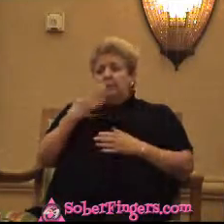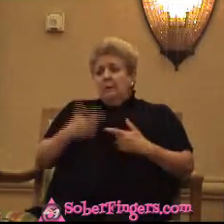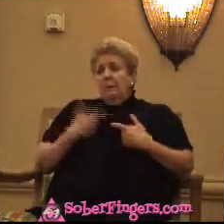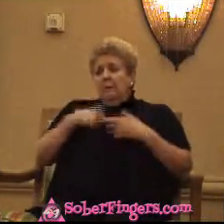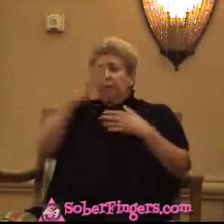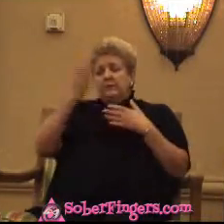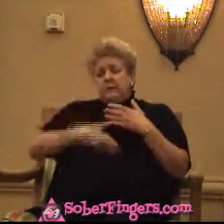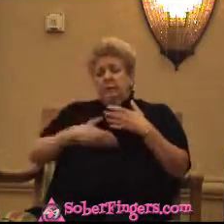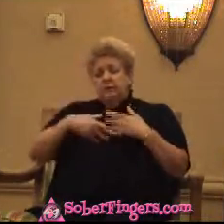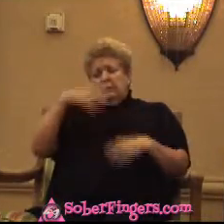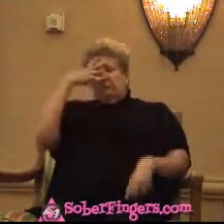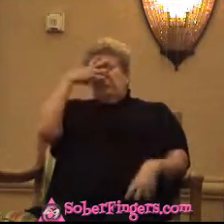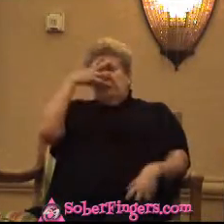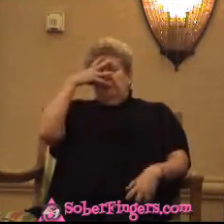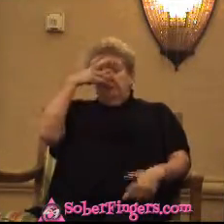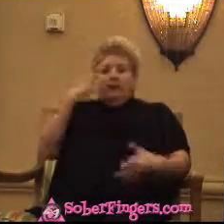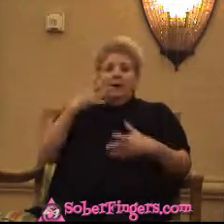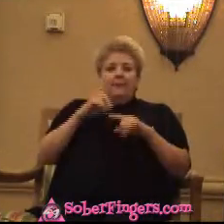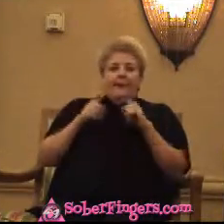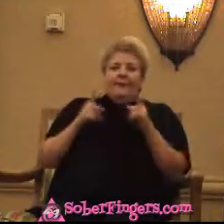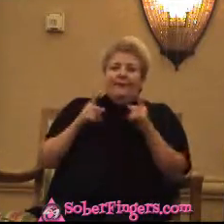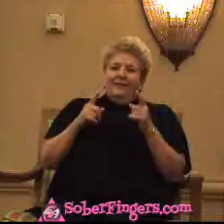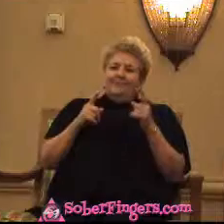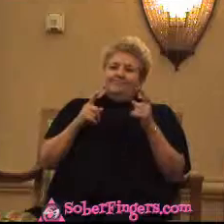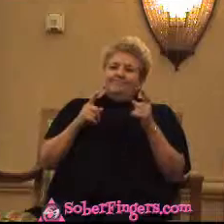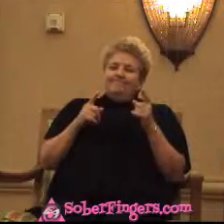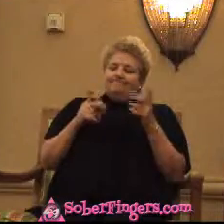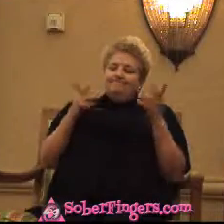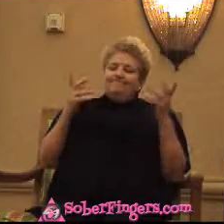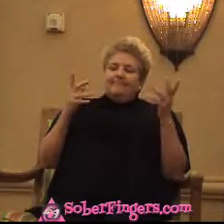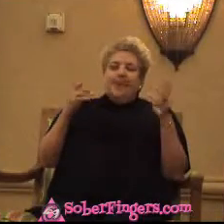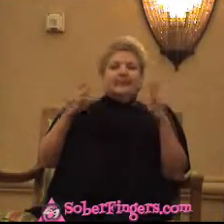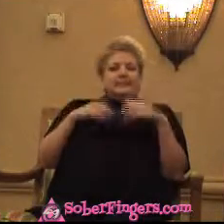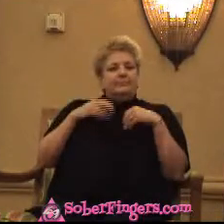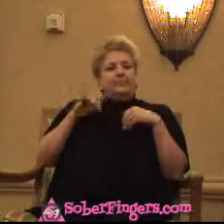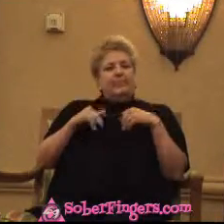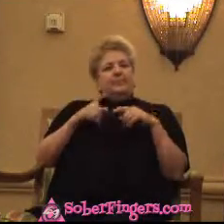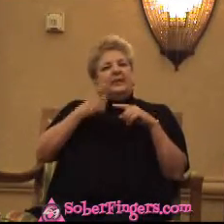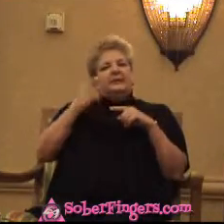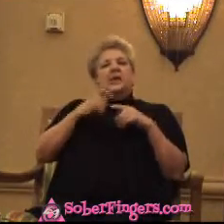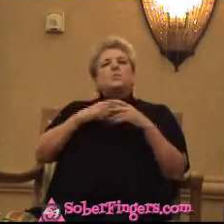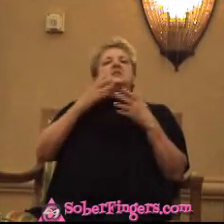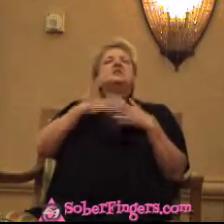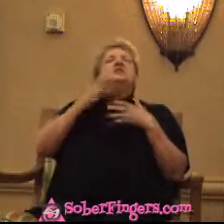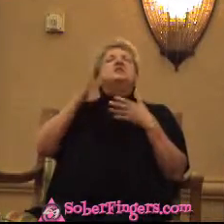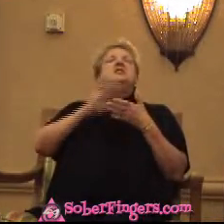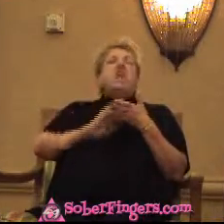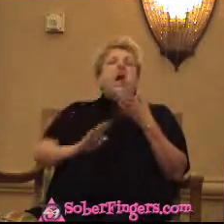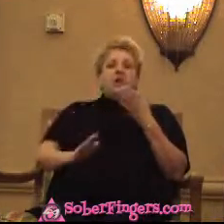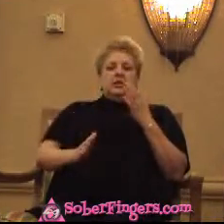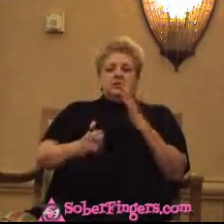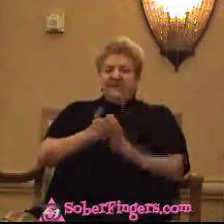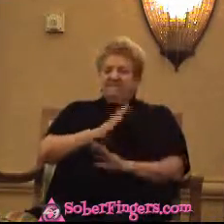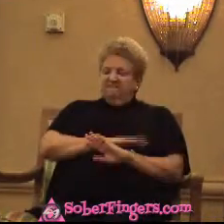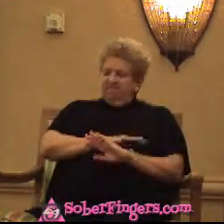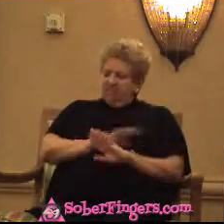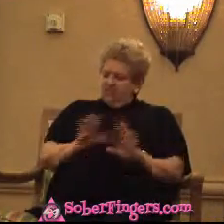know what? I was okay with it. I accepted it. Because I didn't want to drink anymore. I was done then. I don't know what happened. And it was removed like